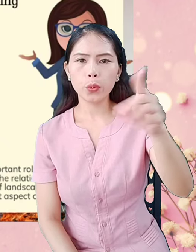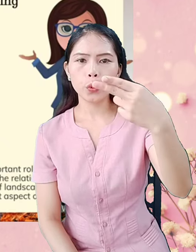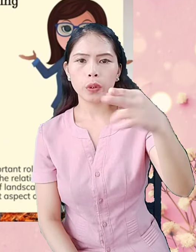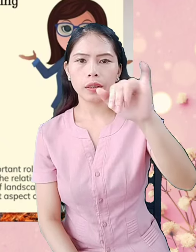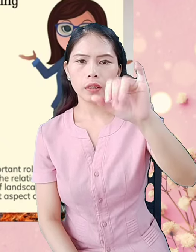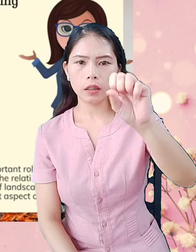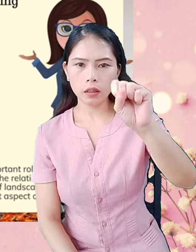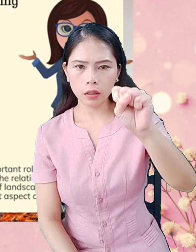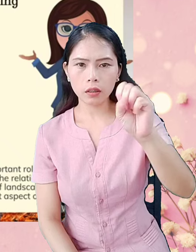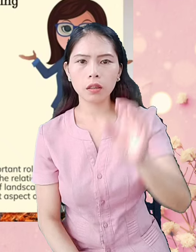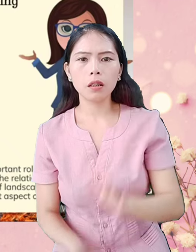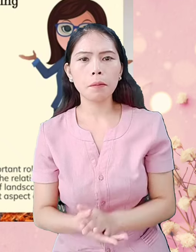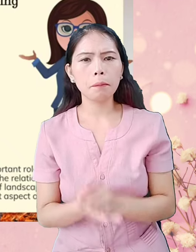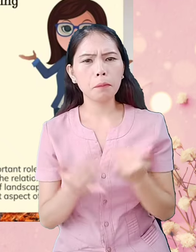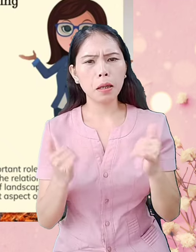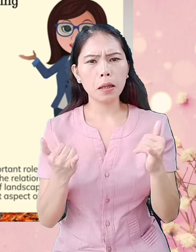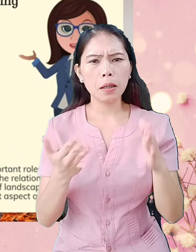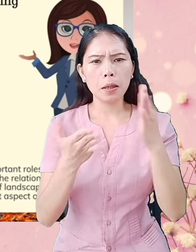and Buddhism